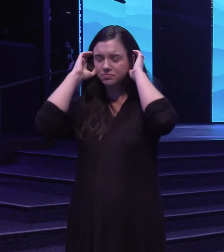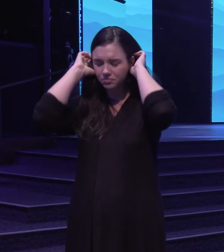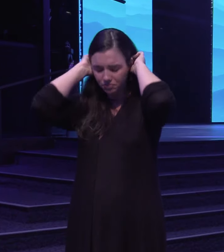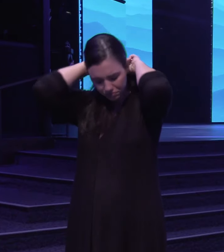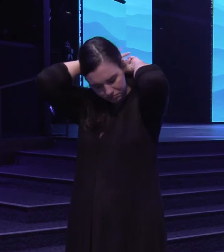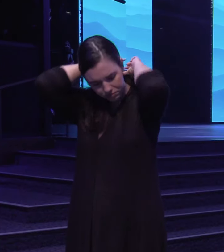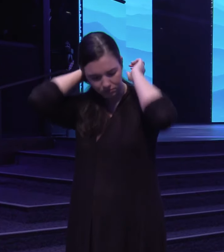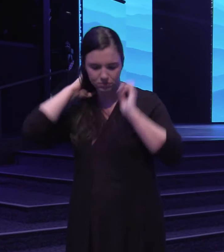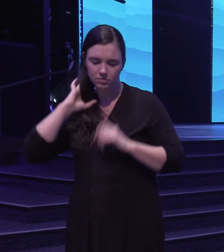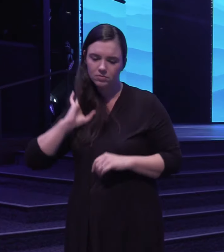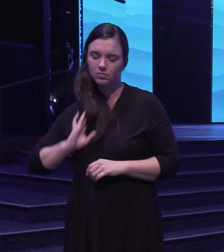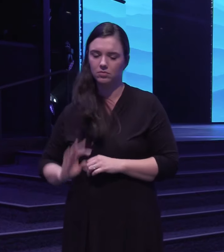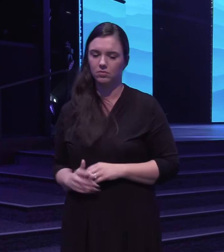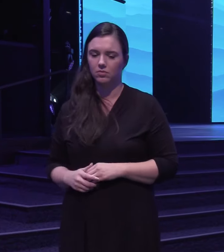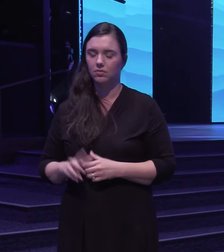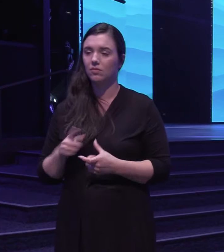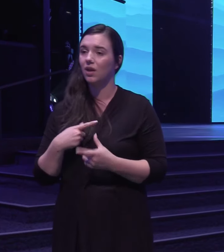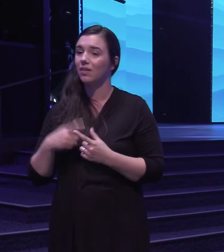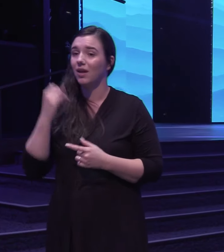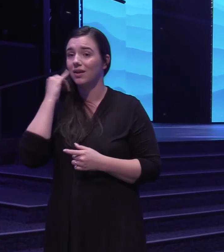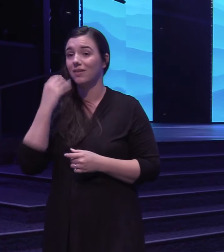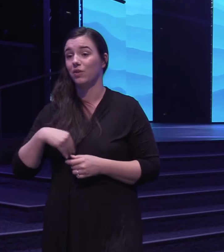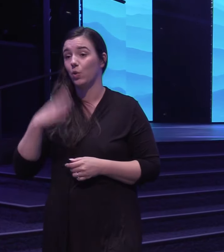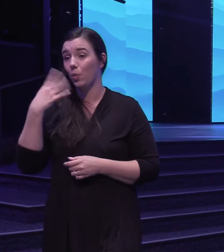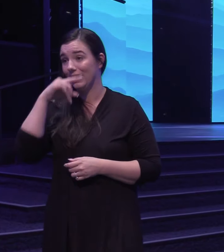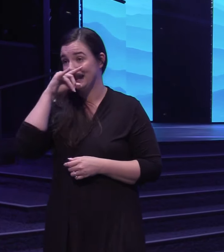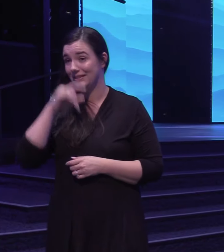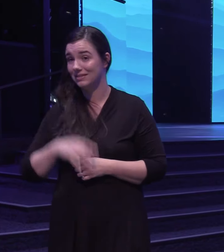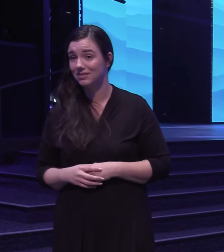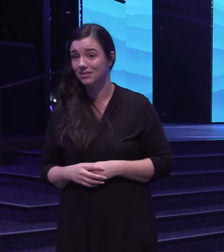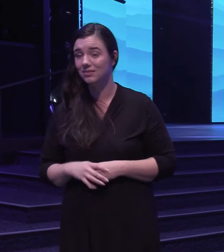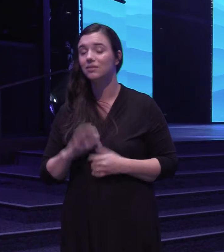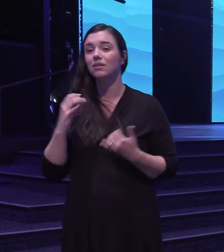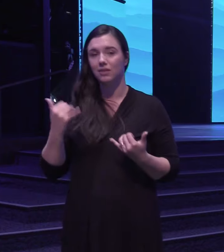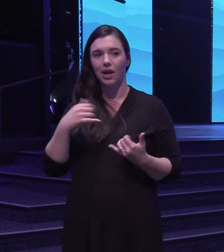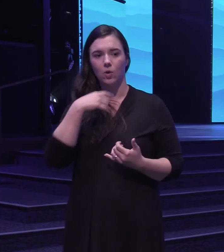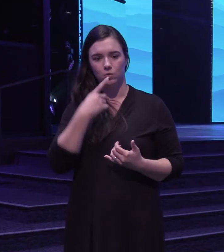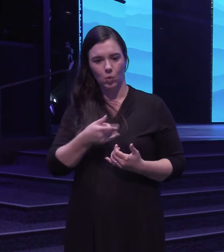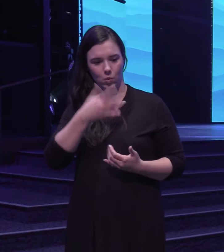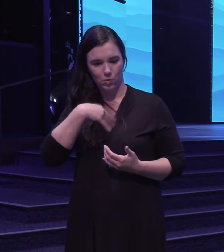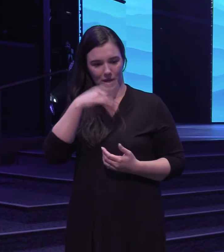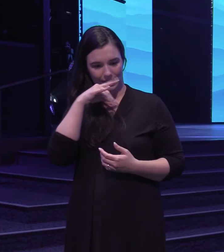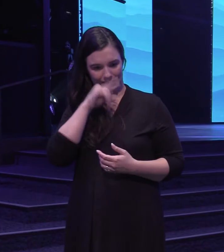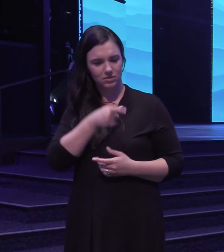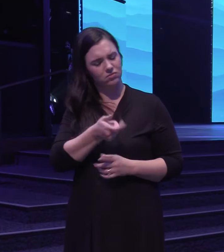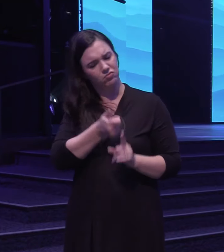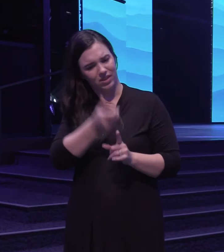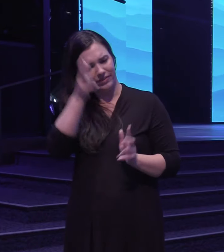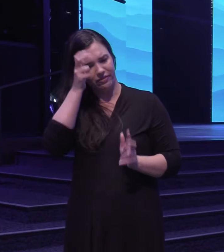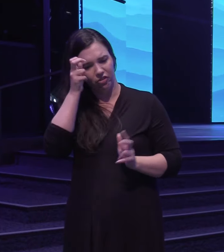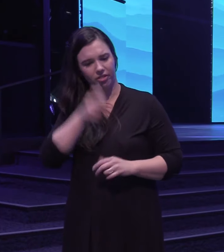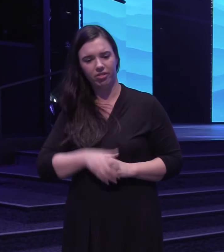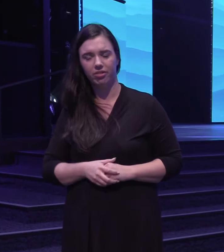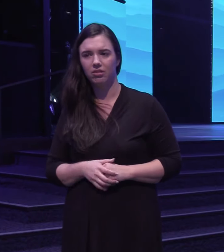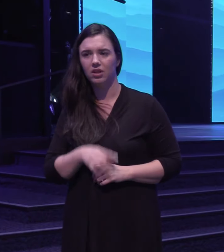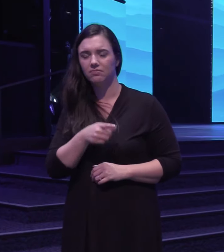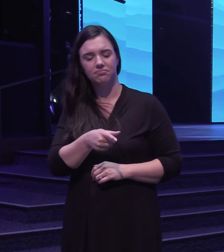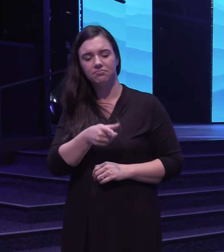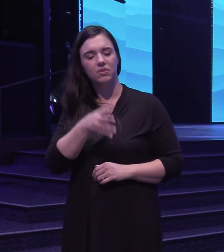then if they're white kids, they're told that you're evil. And